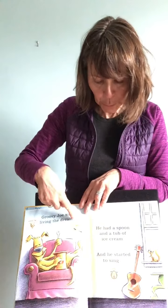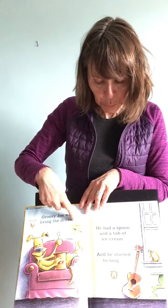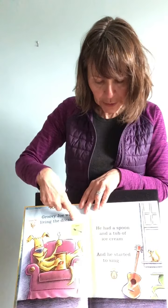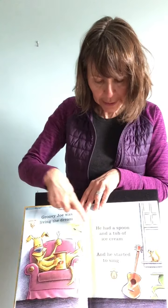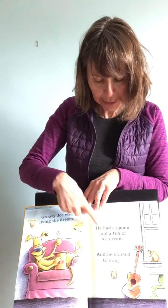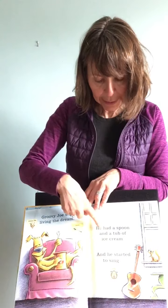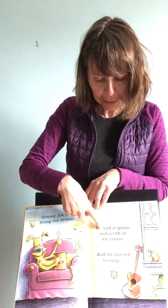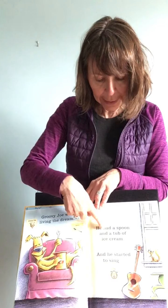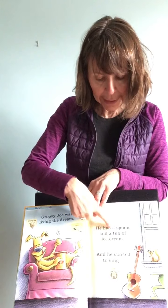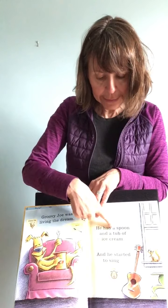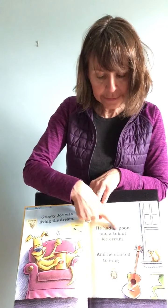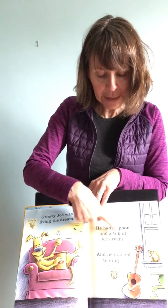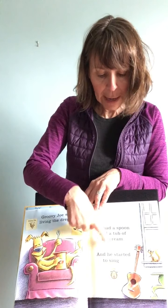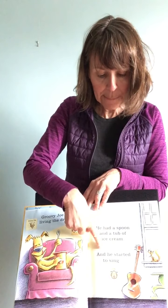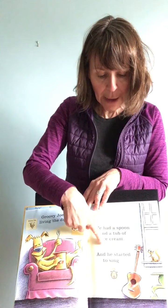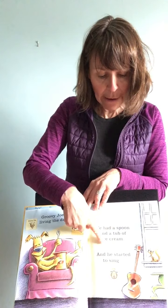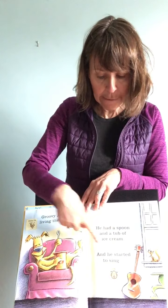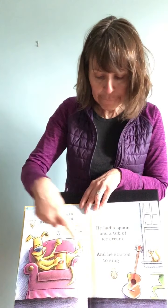spoon and a tub of